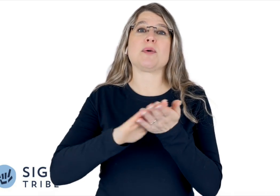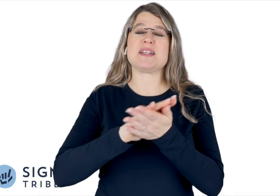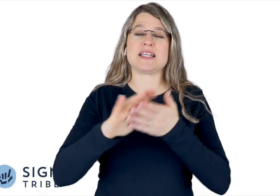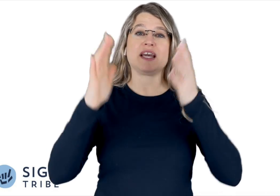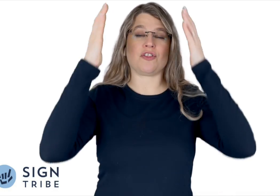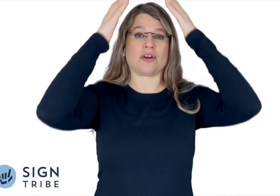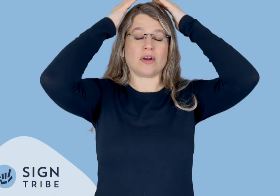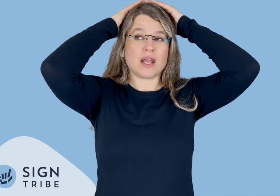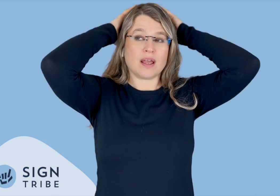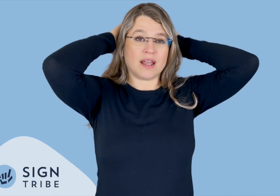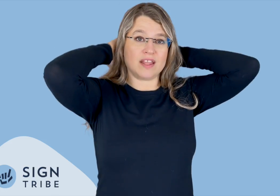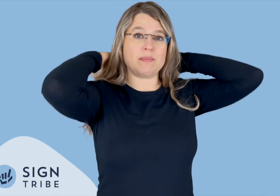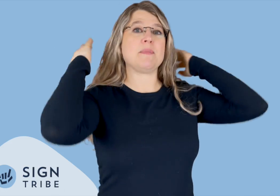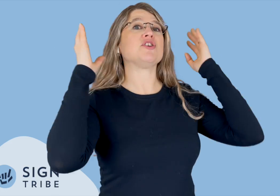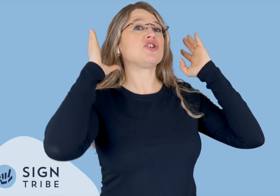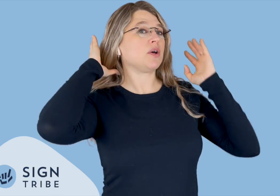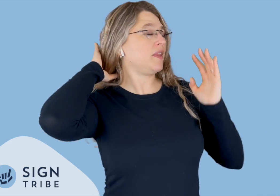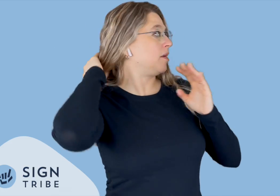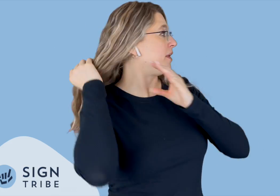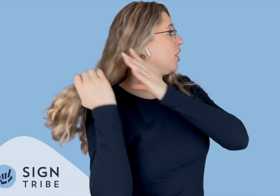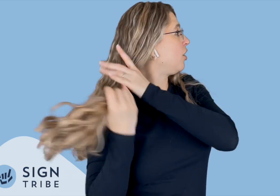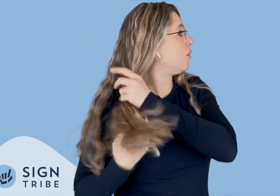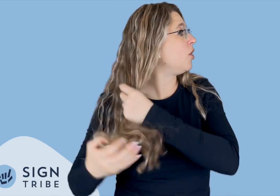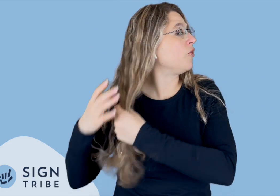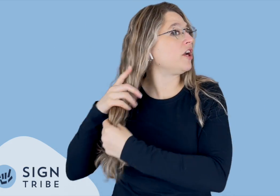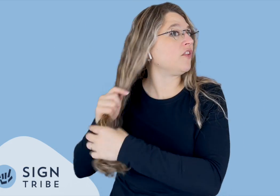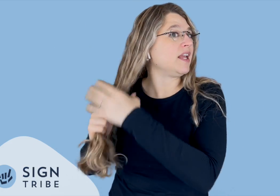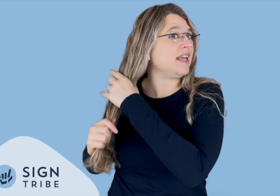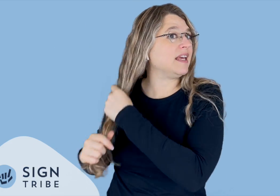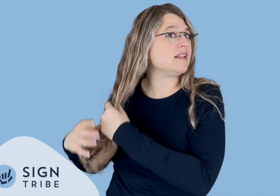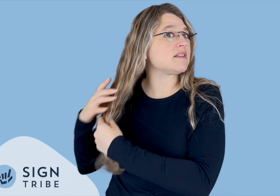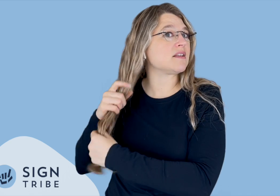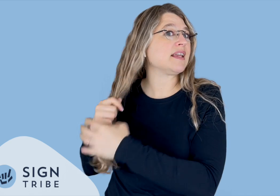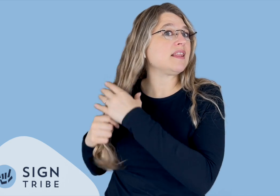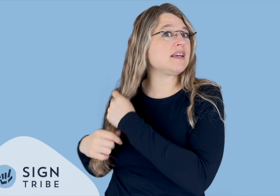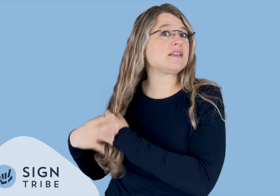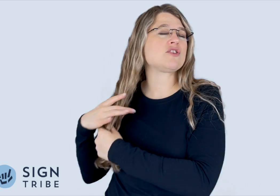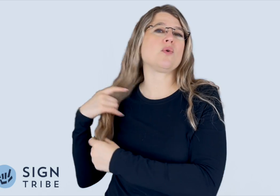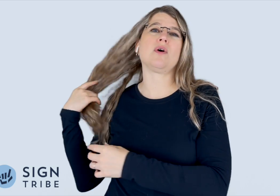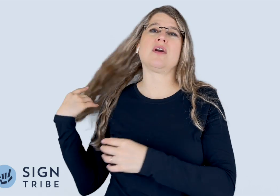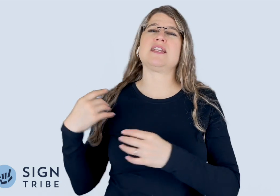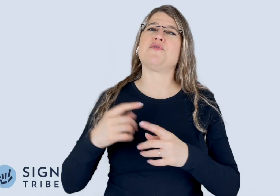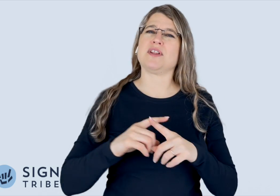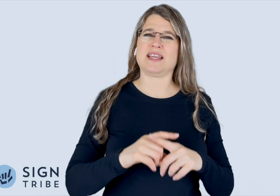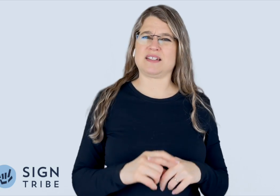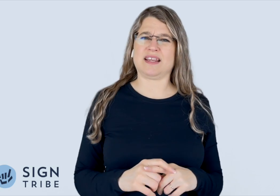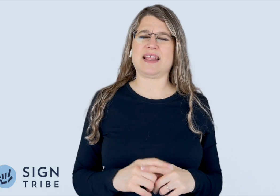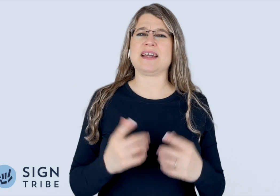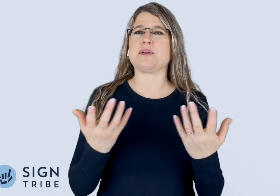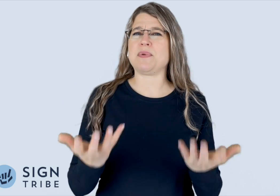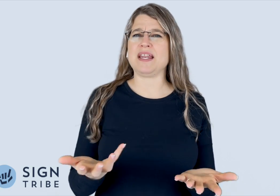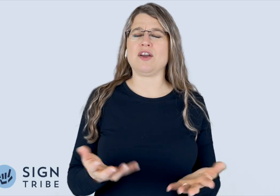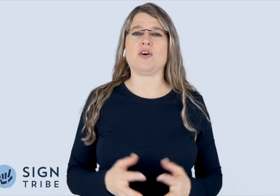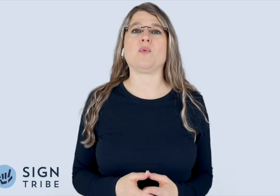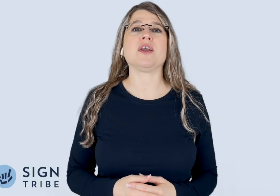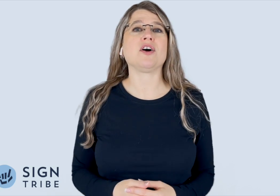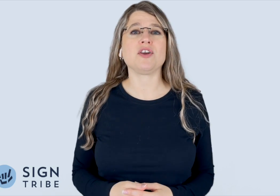it together, and then maybe show them like, oh, only on the ends like this, or different things like that, depending on what y'all